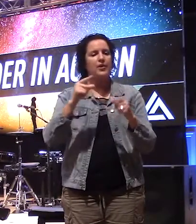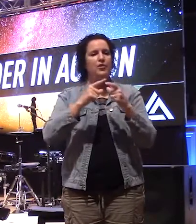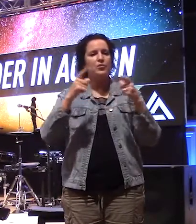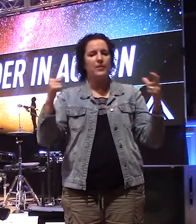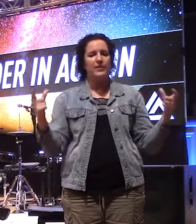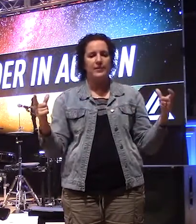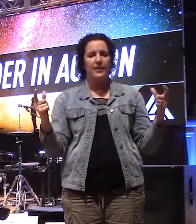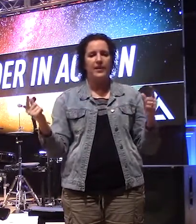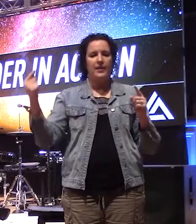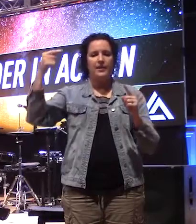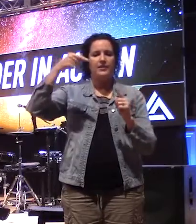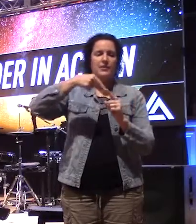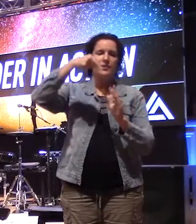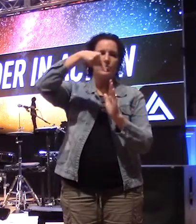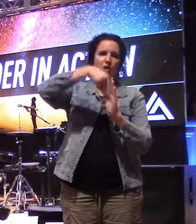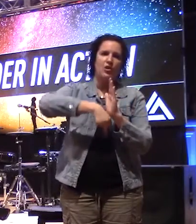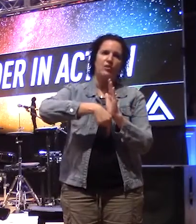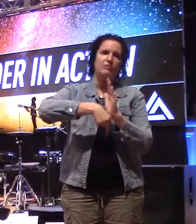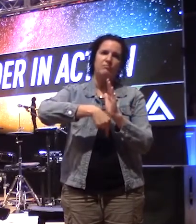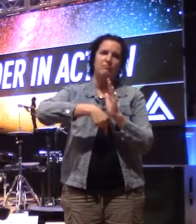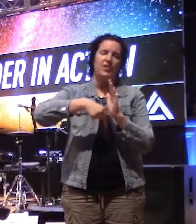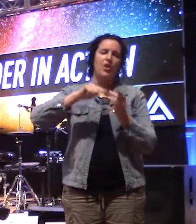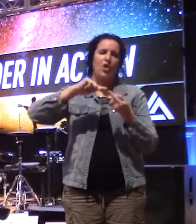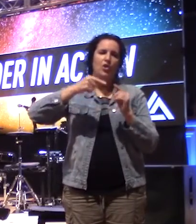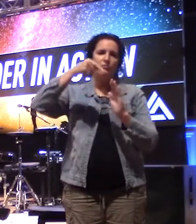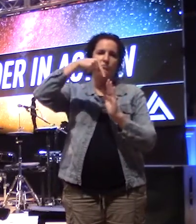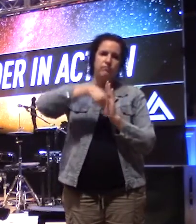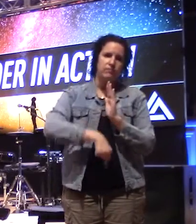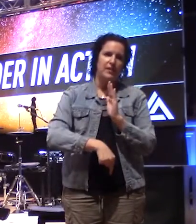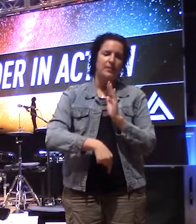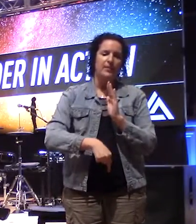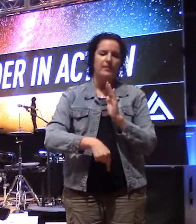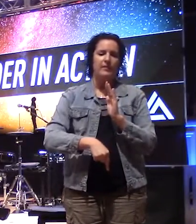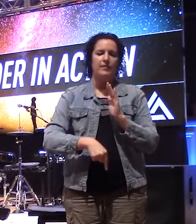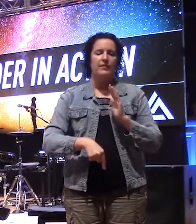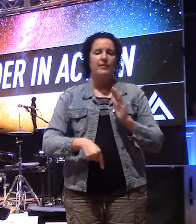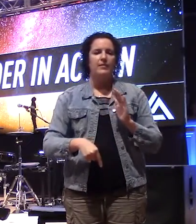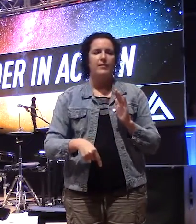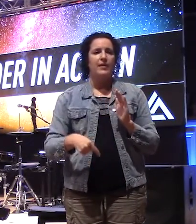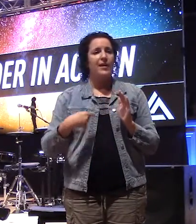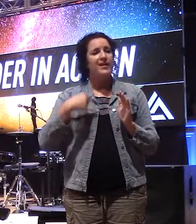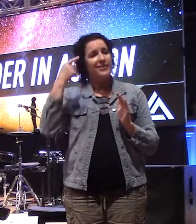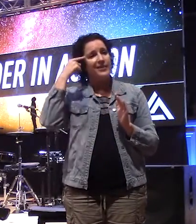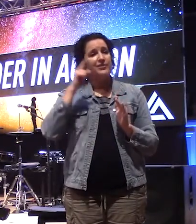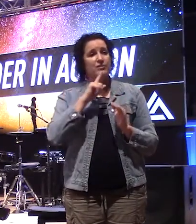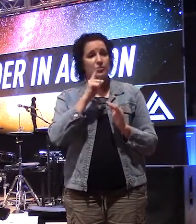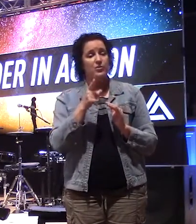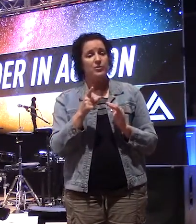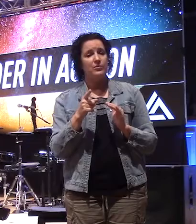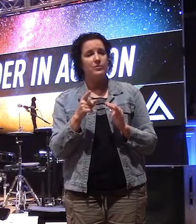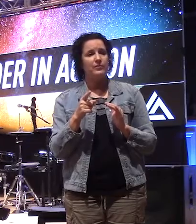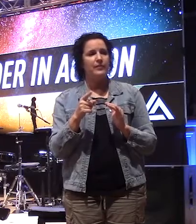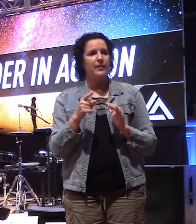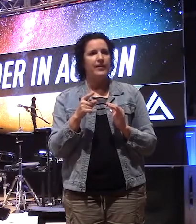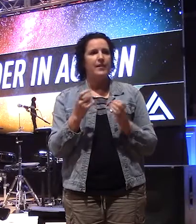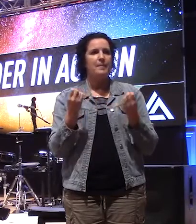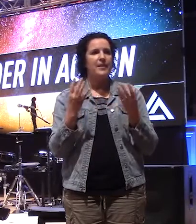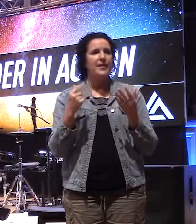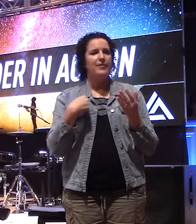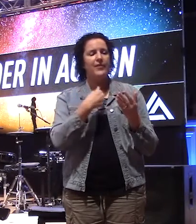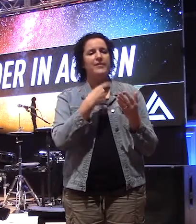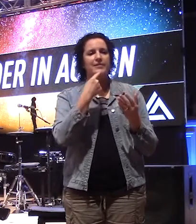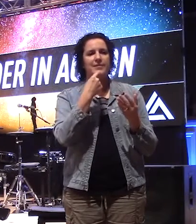hurt deeply. That's not inspired, but I think it's true. And so many of us